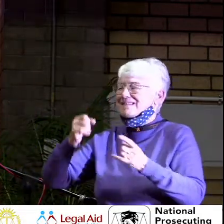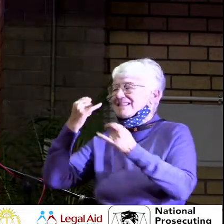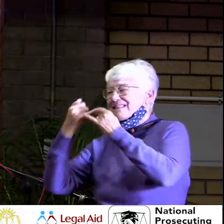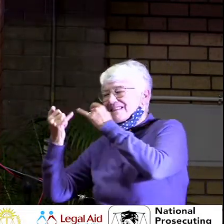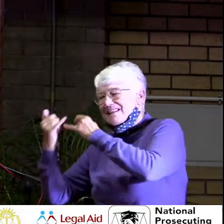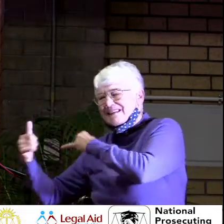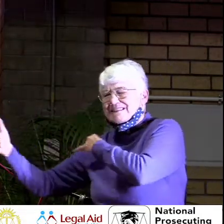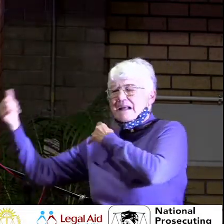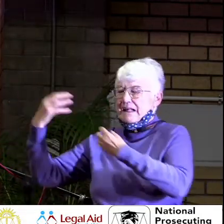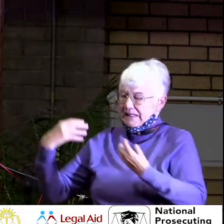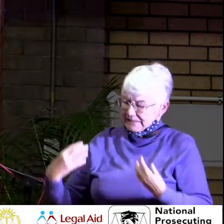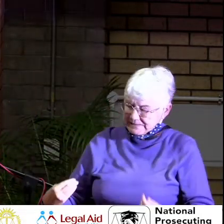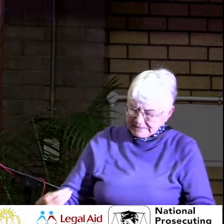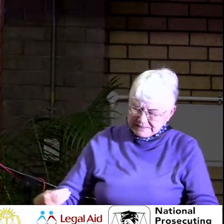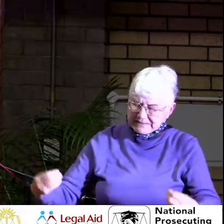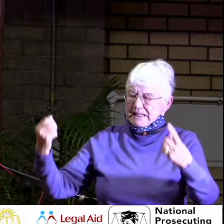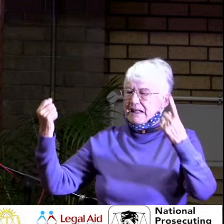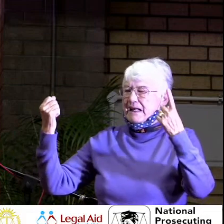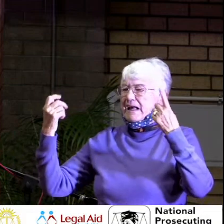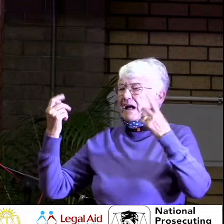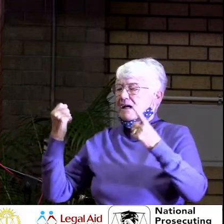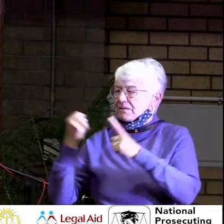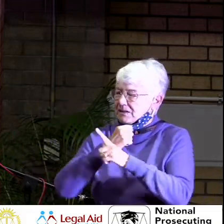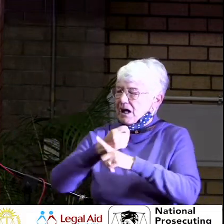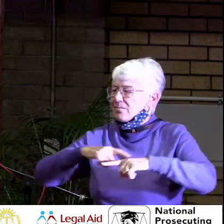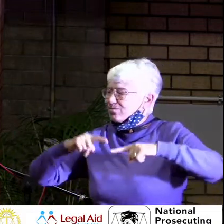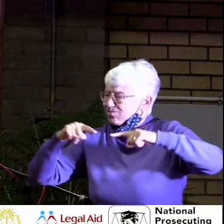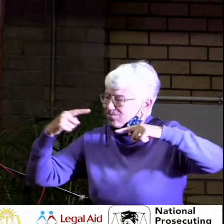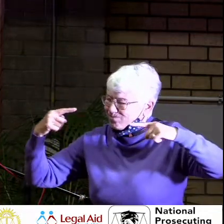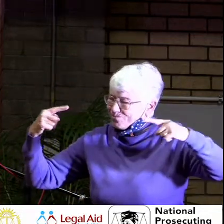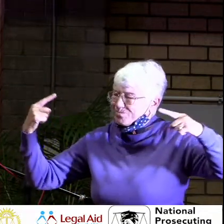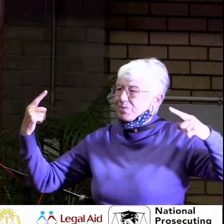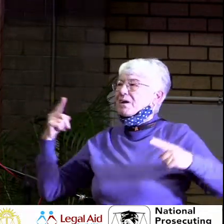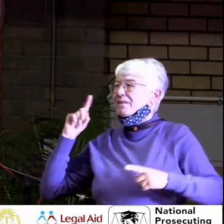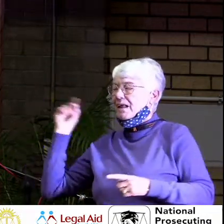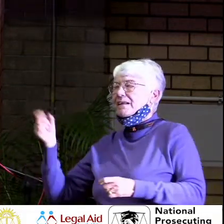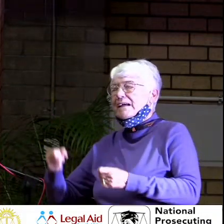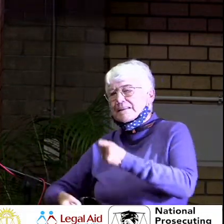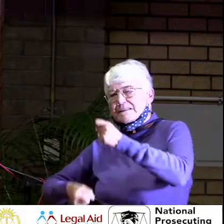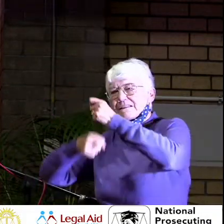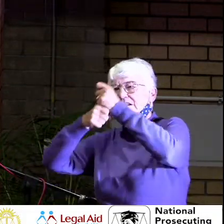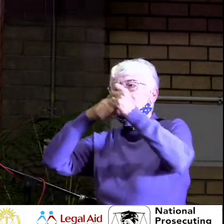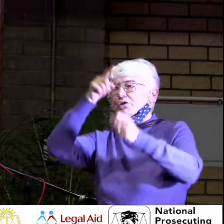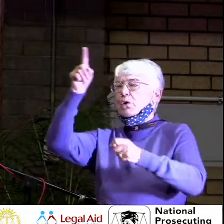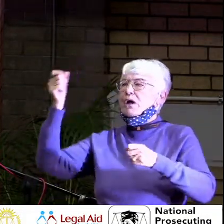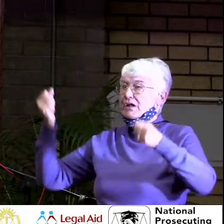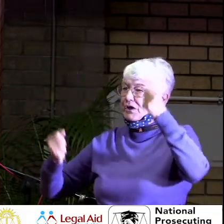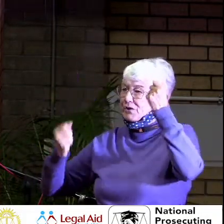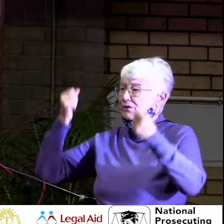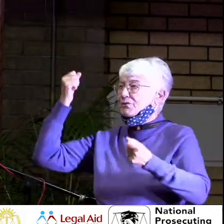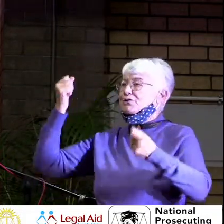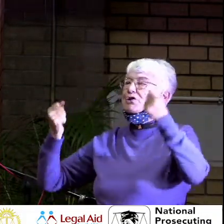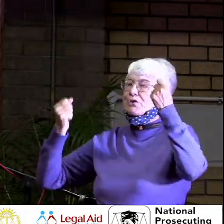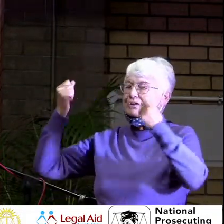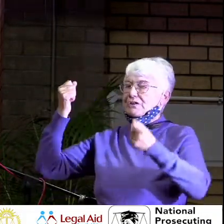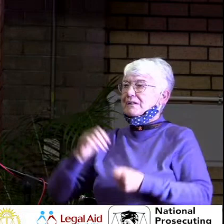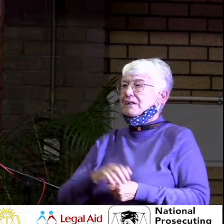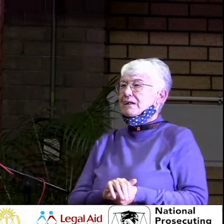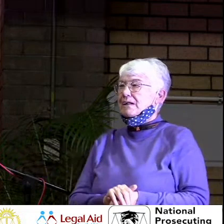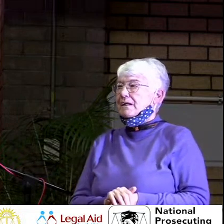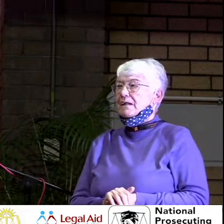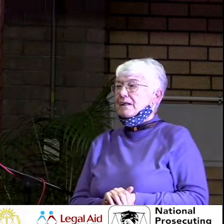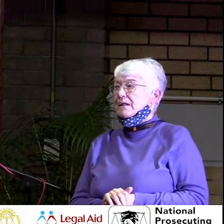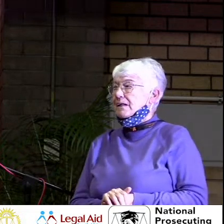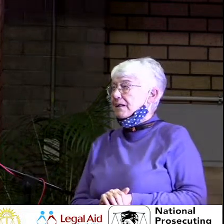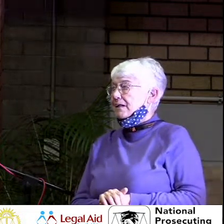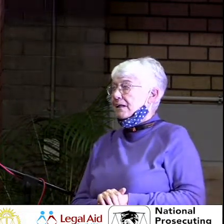assist in children's court matters. Now, we have a client that comes into our office. Die man